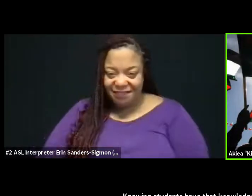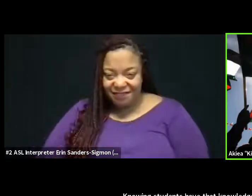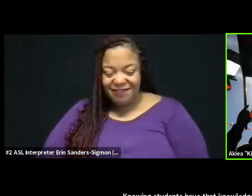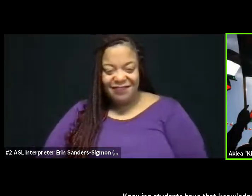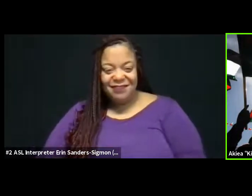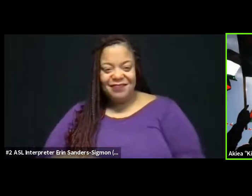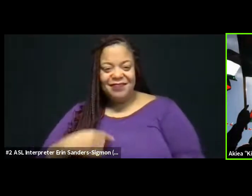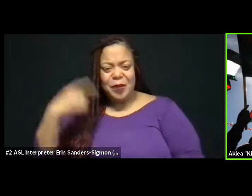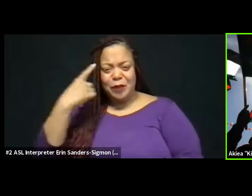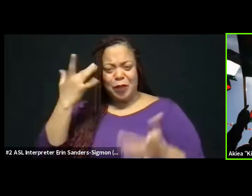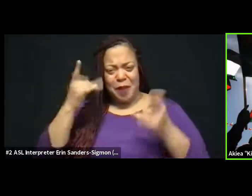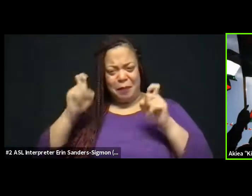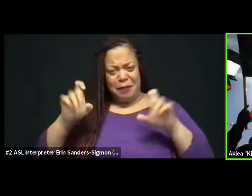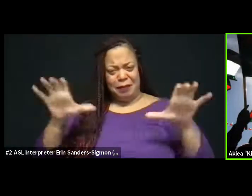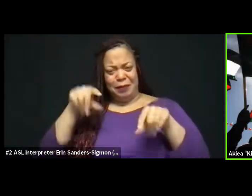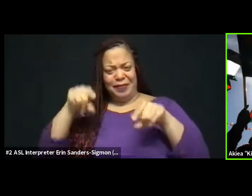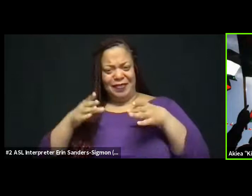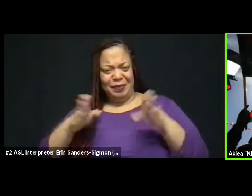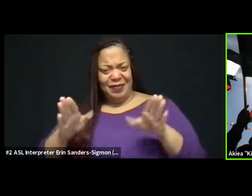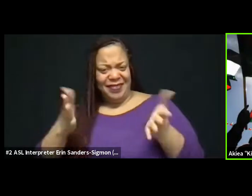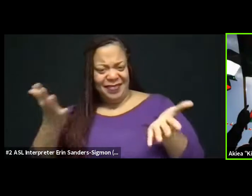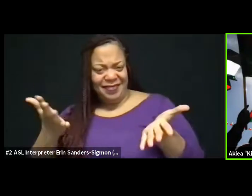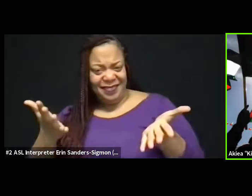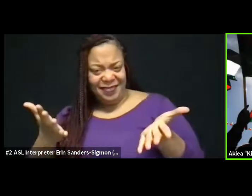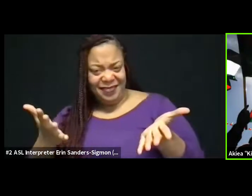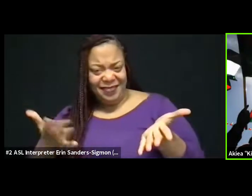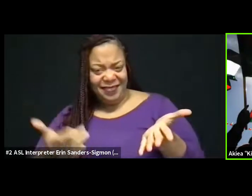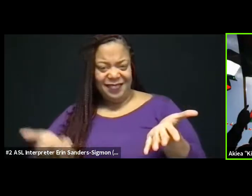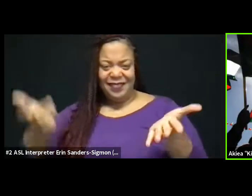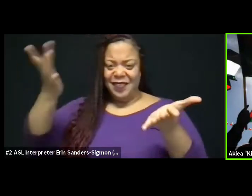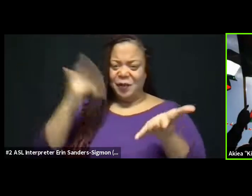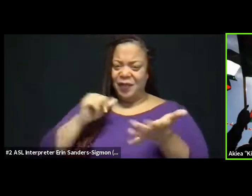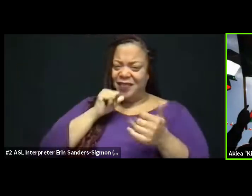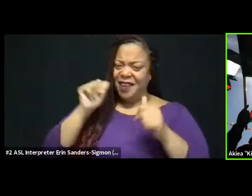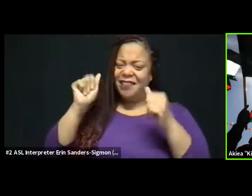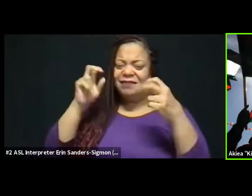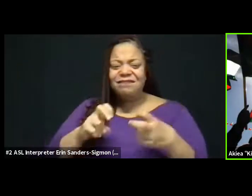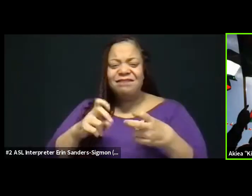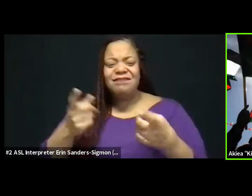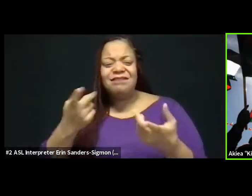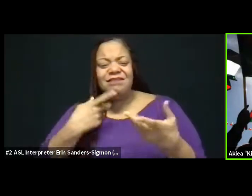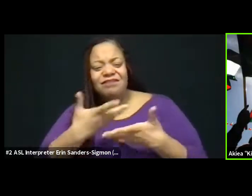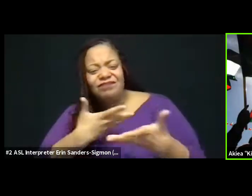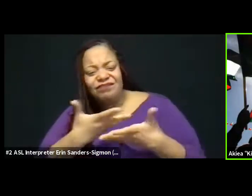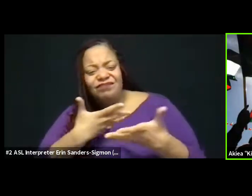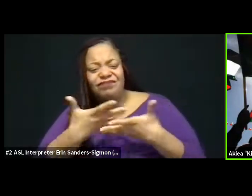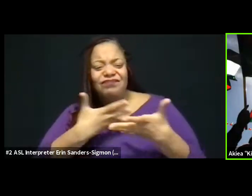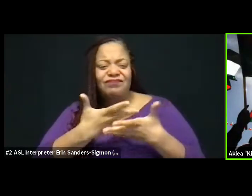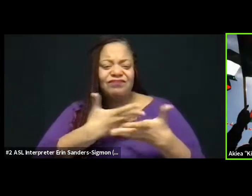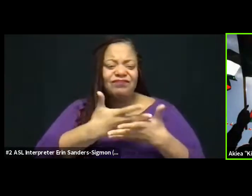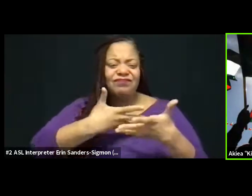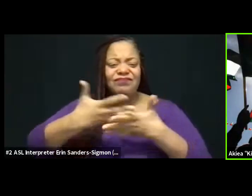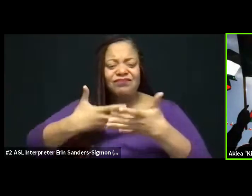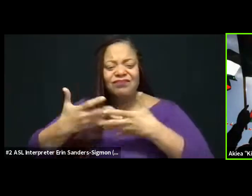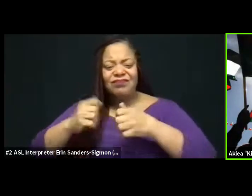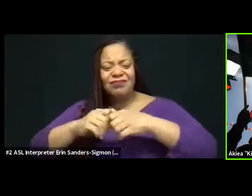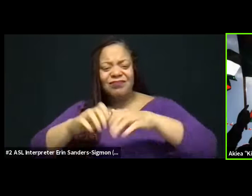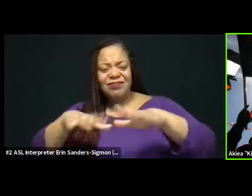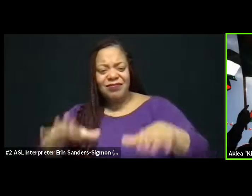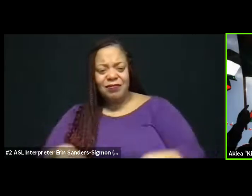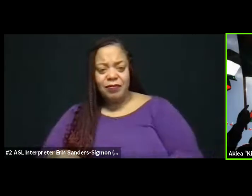way. We need to be able to sit and ask kids essentially like for some type of evaluation of how things are